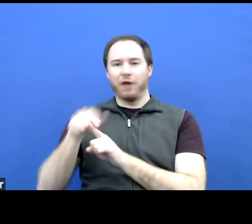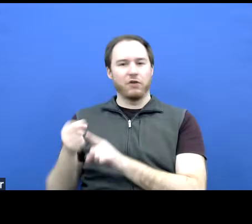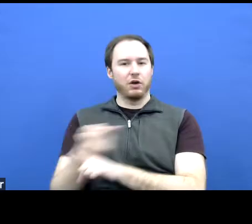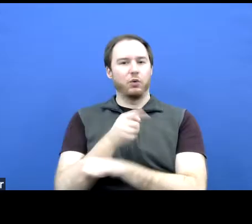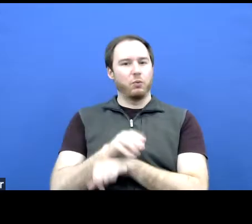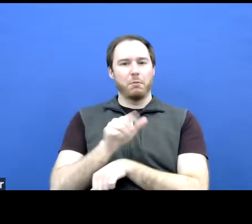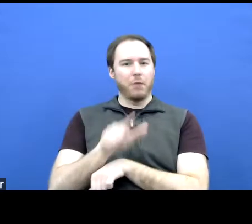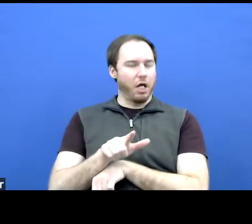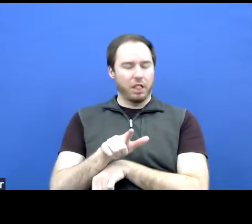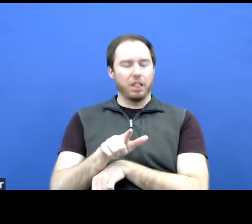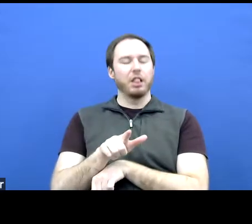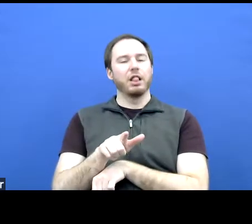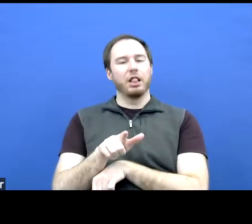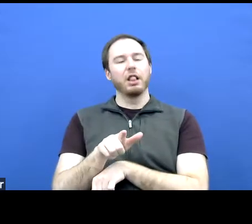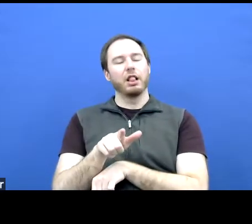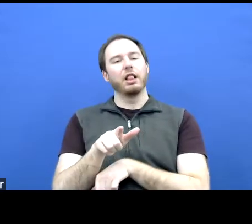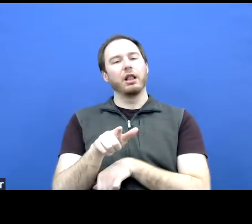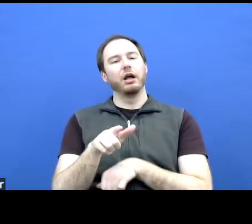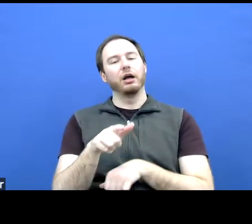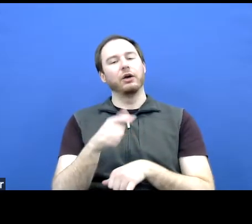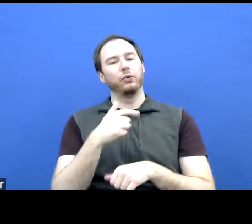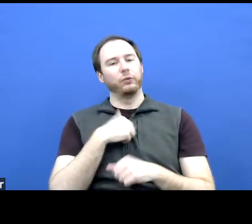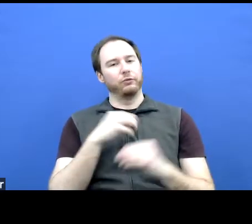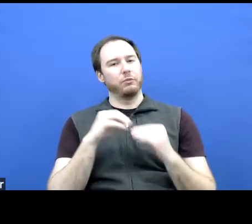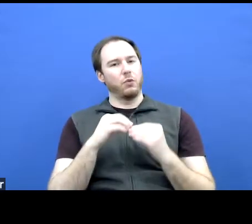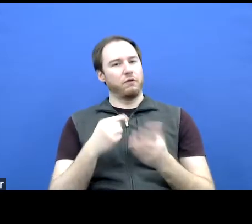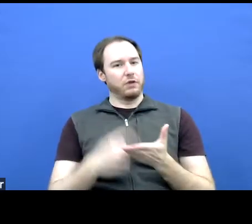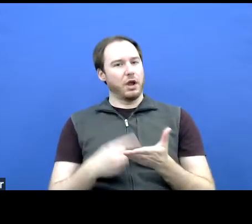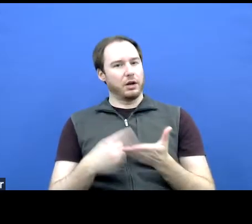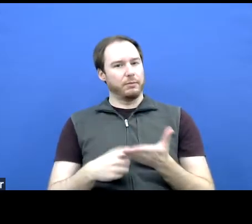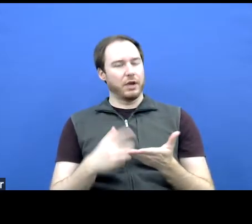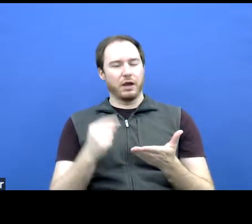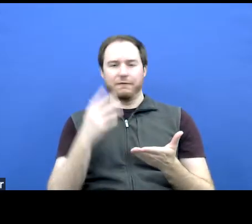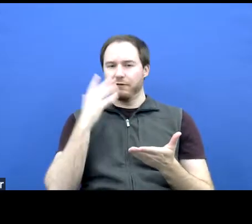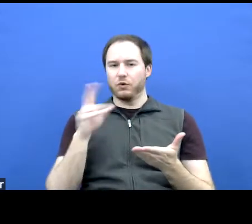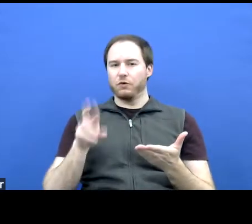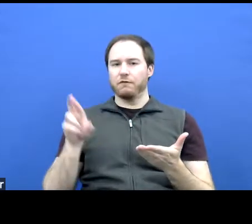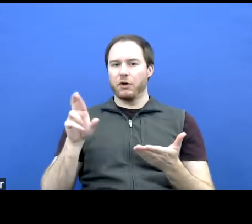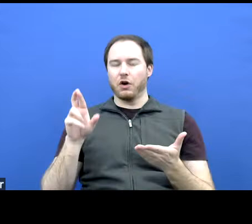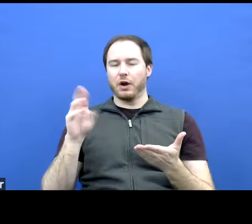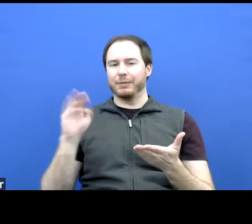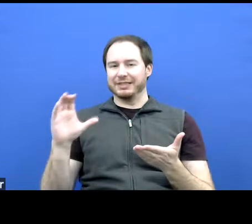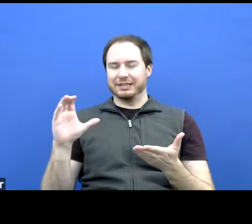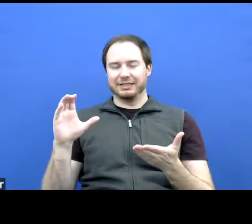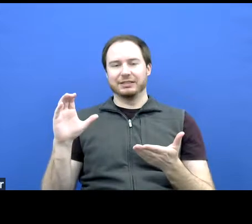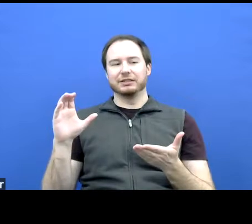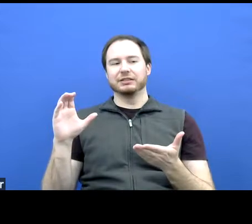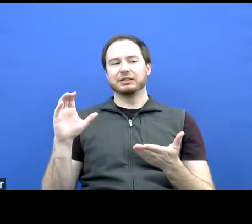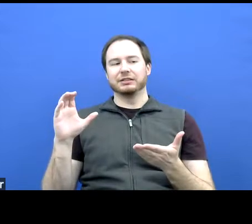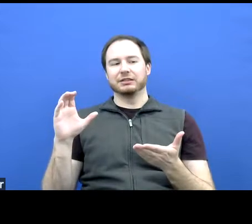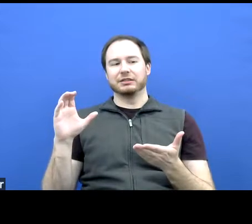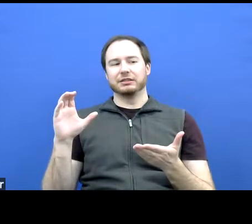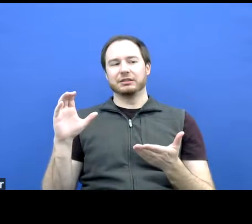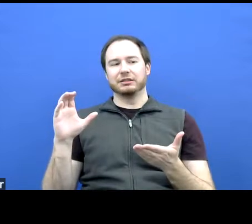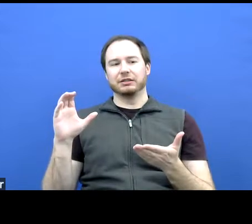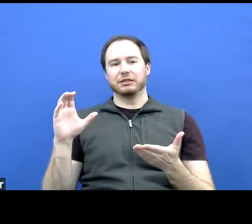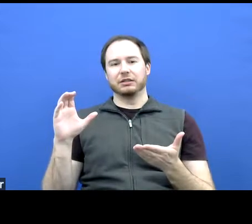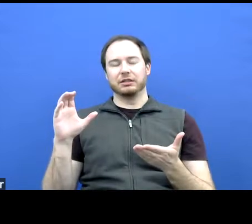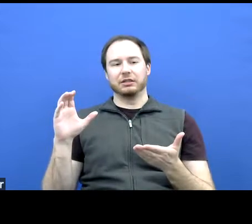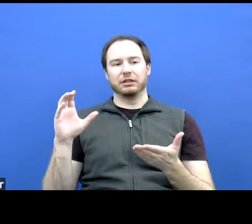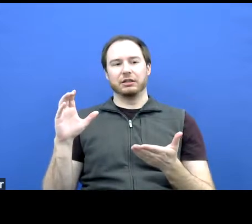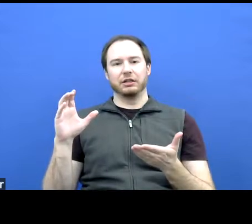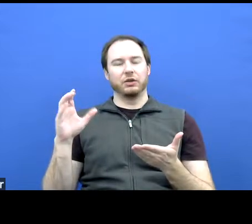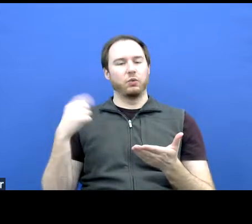that we had talked about, and unfortunately the URMC carved them out. We thought